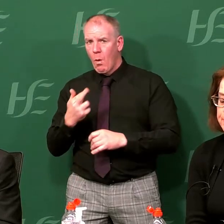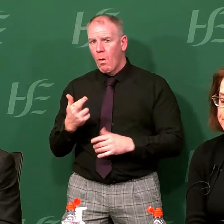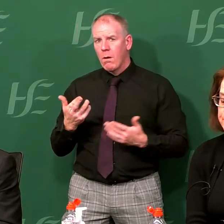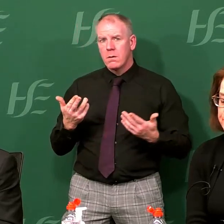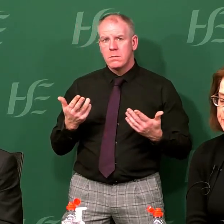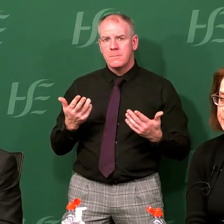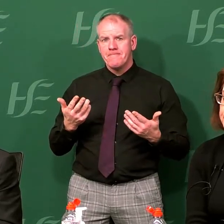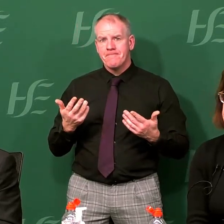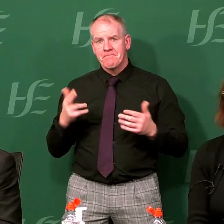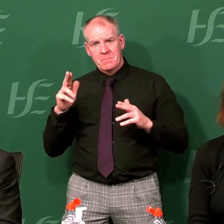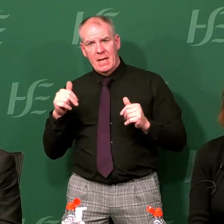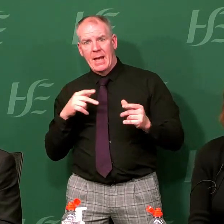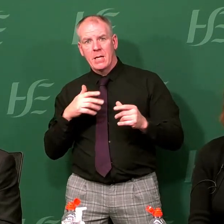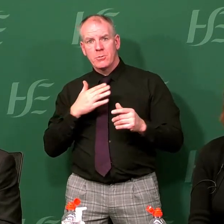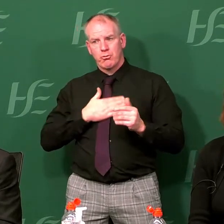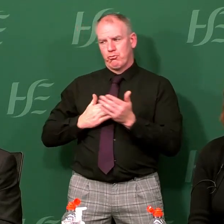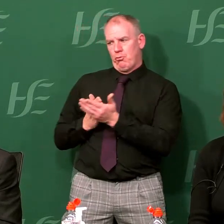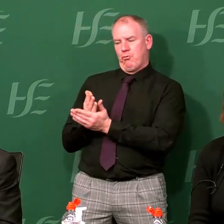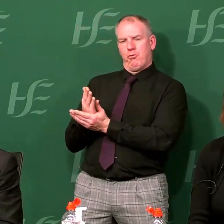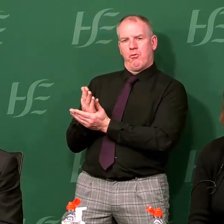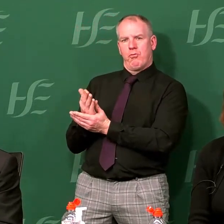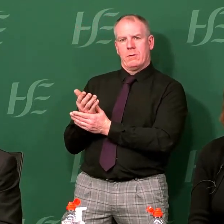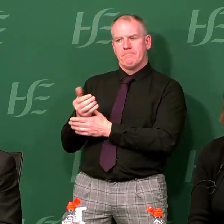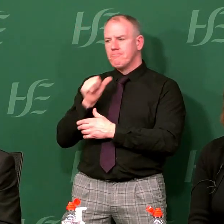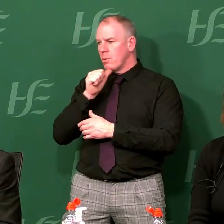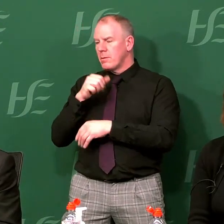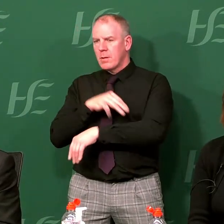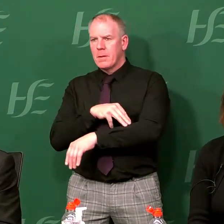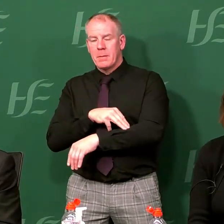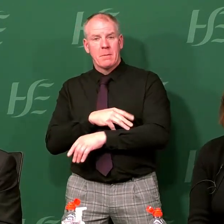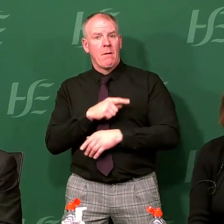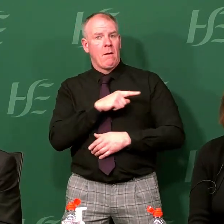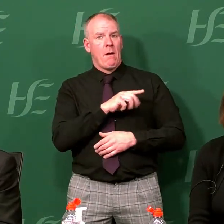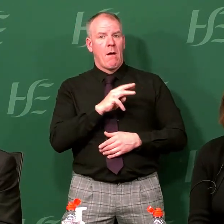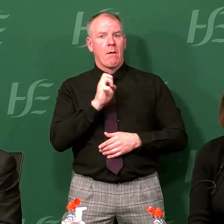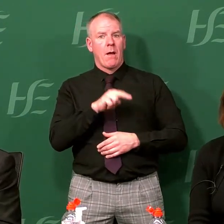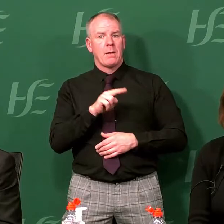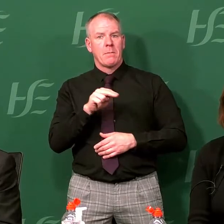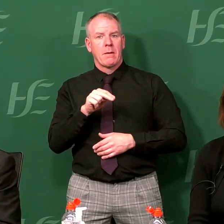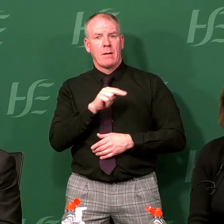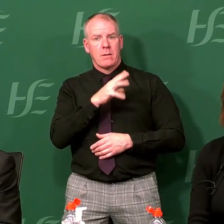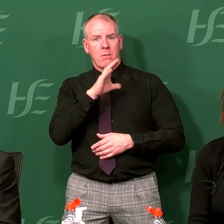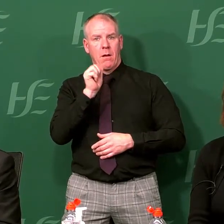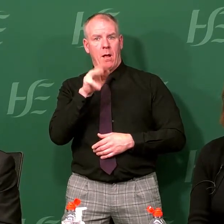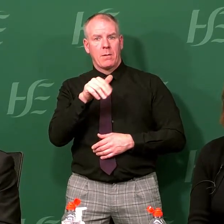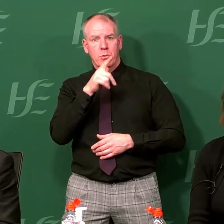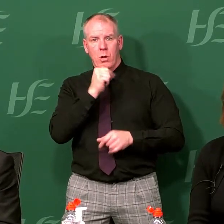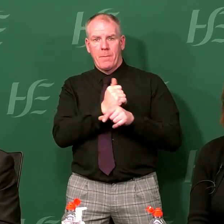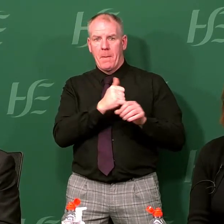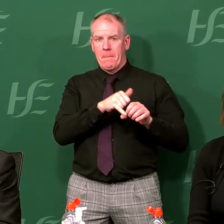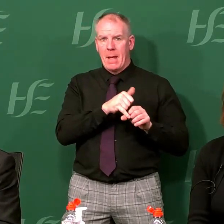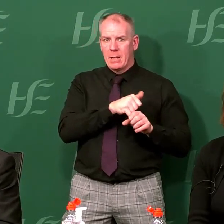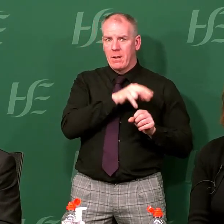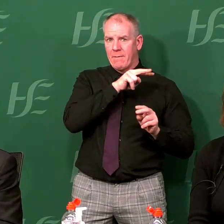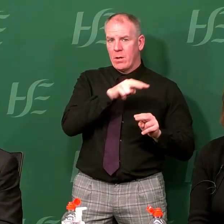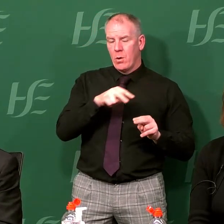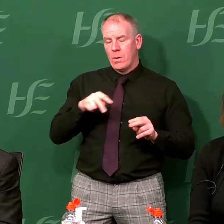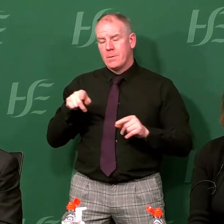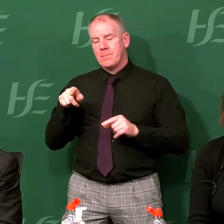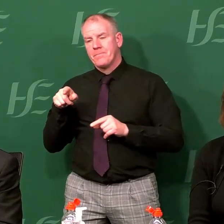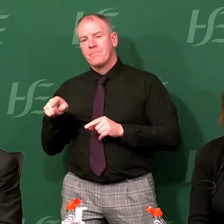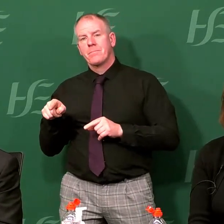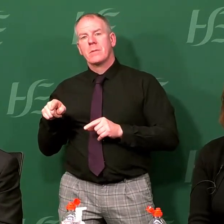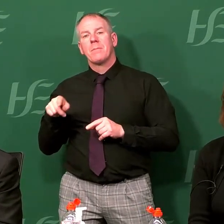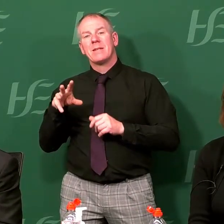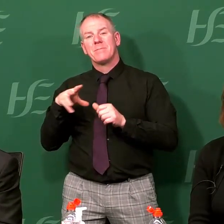something that we can just sort of get through? I might ask Colin a second just to give a kind of medical perspective on it in terms of clinical perspective, but